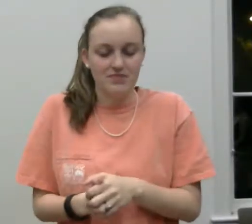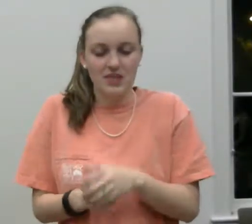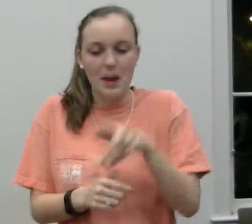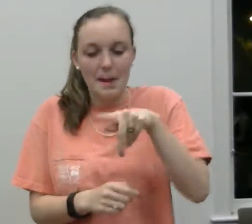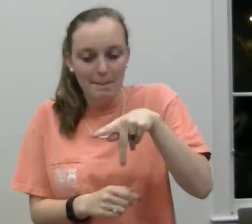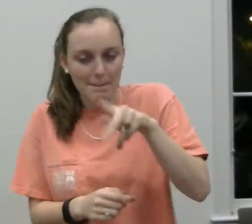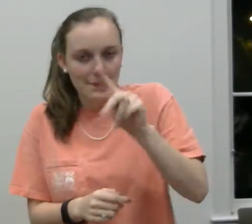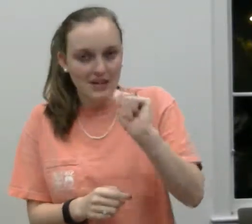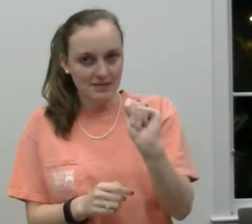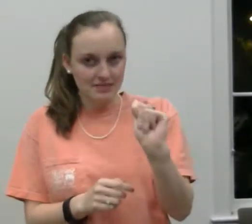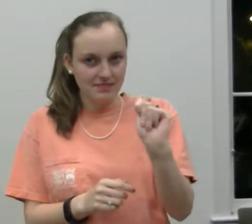someday.